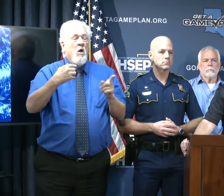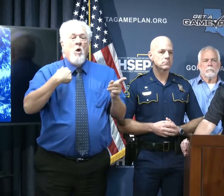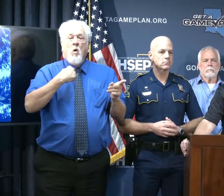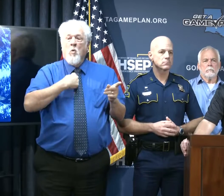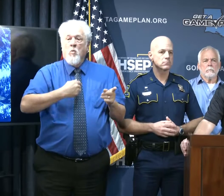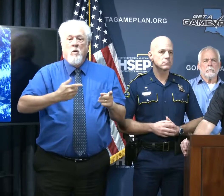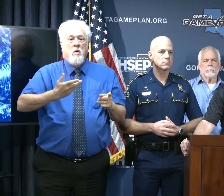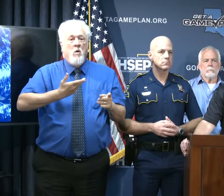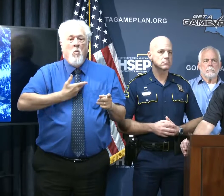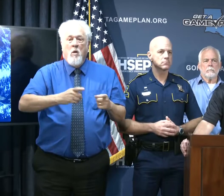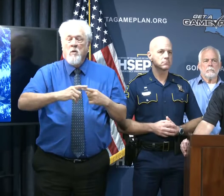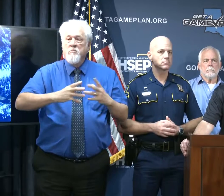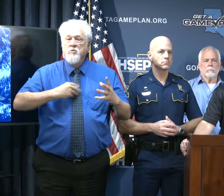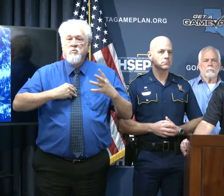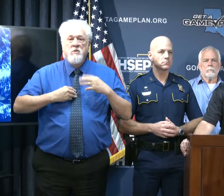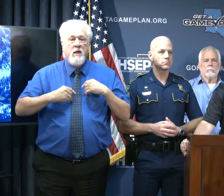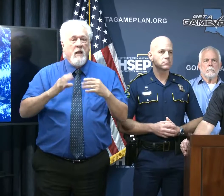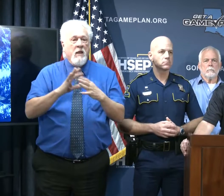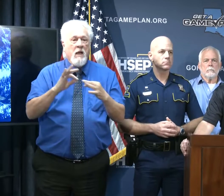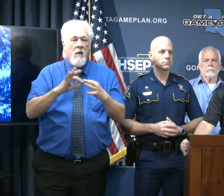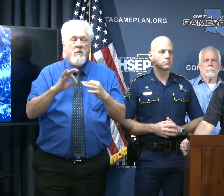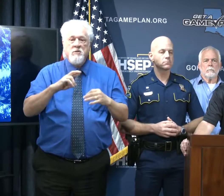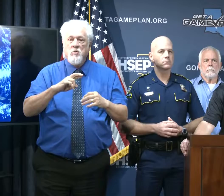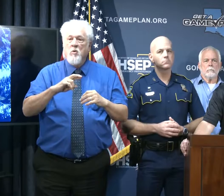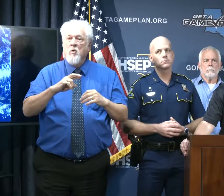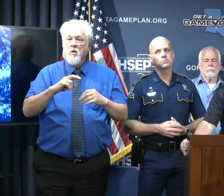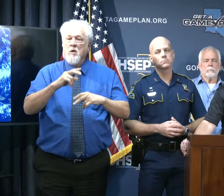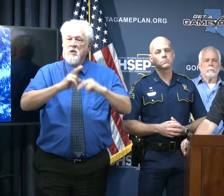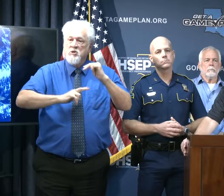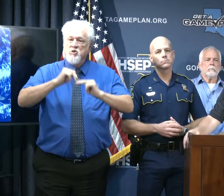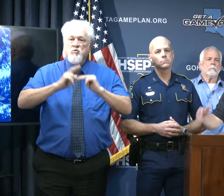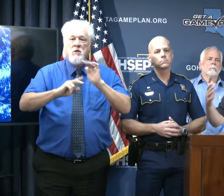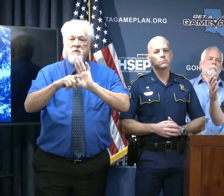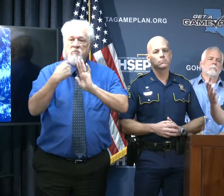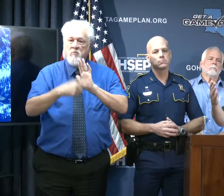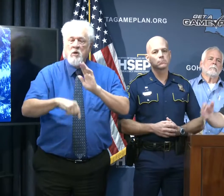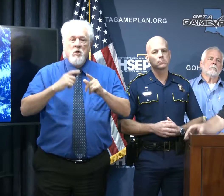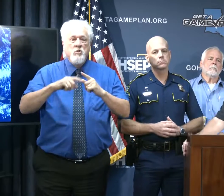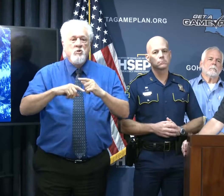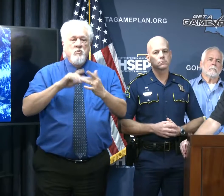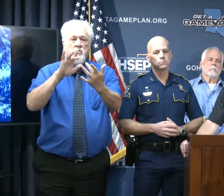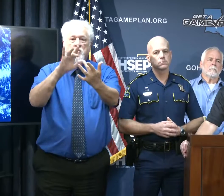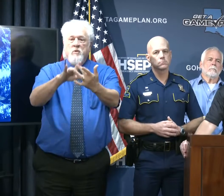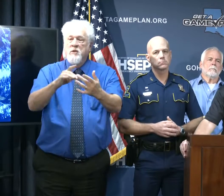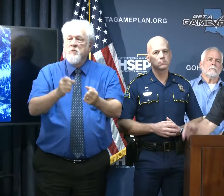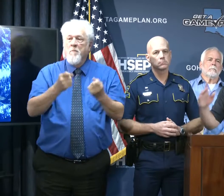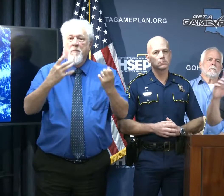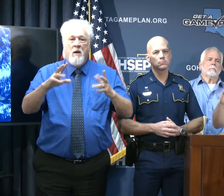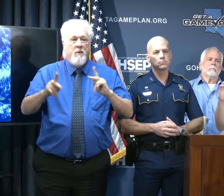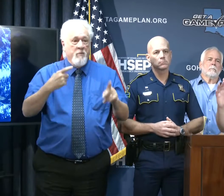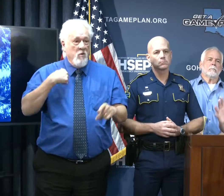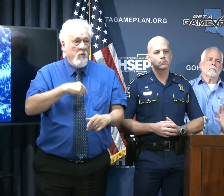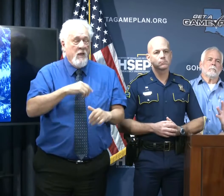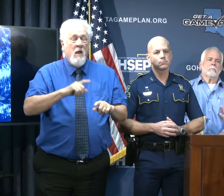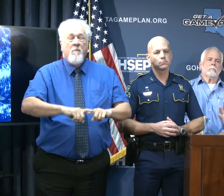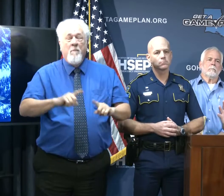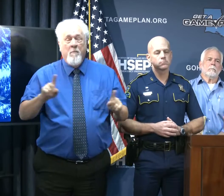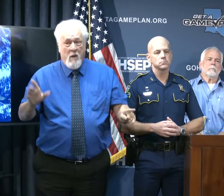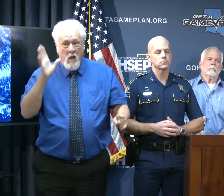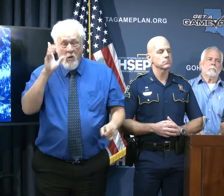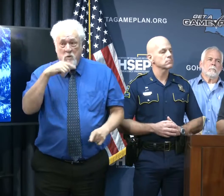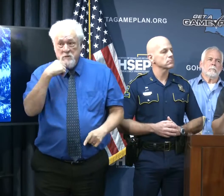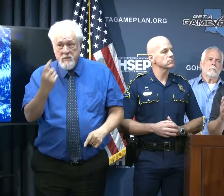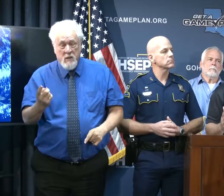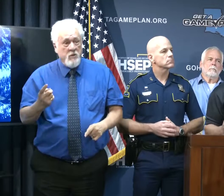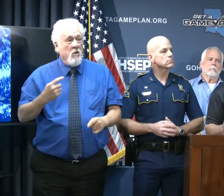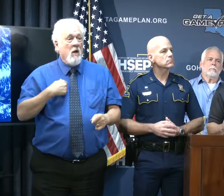of comments or constructive criticism that we can to try to reach as many people as we can. However, I will tell you